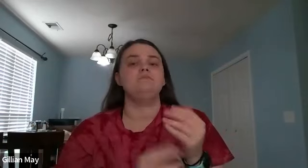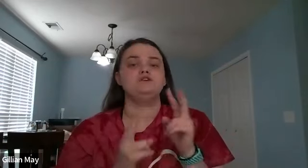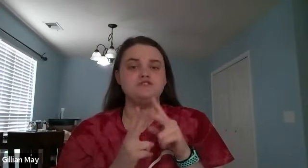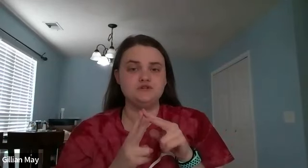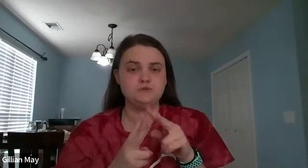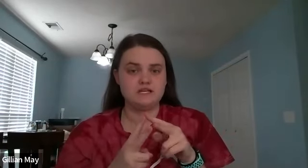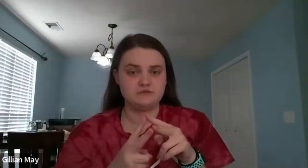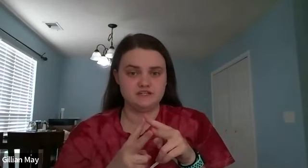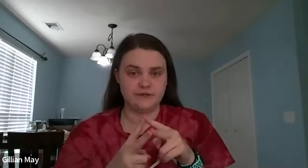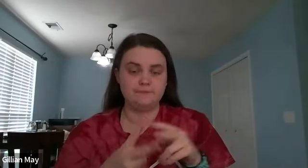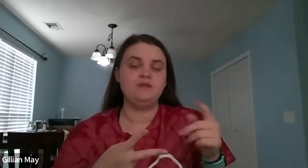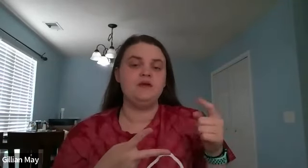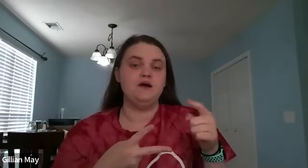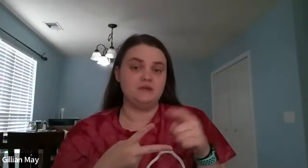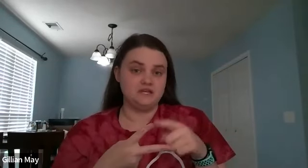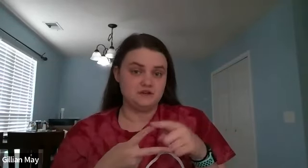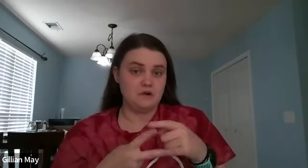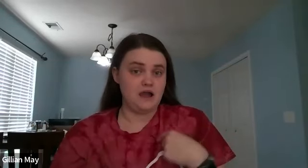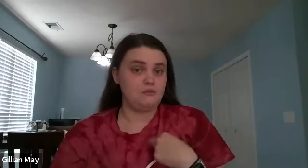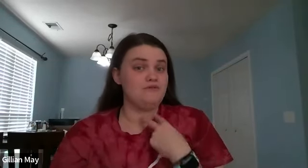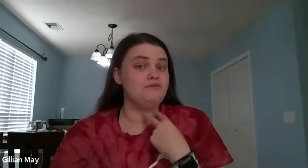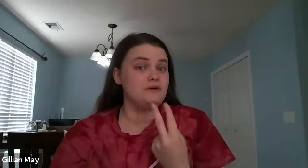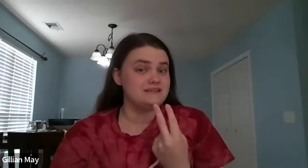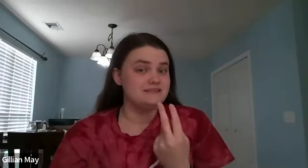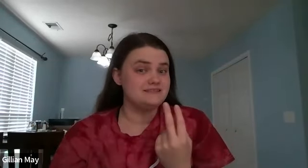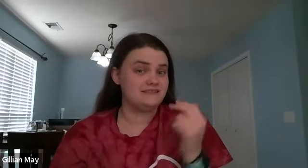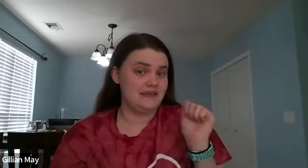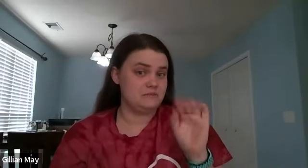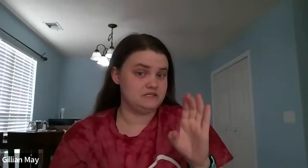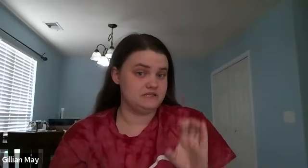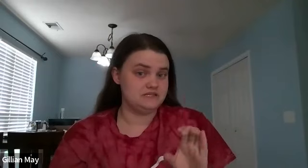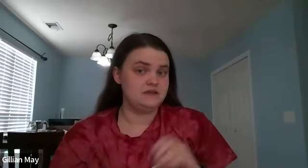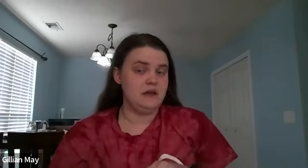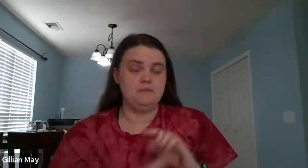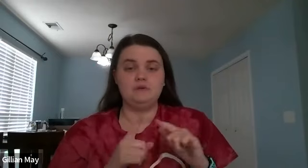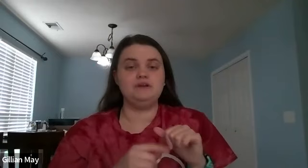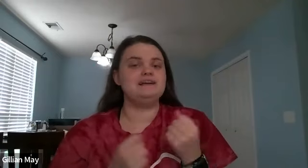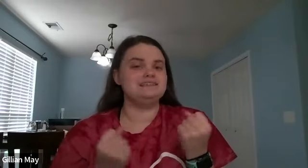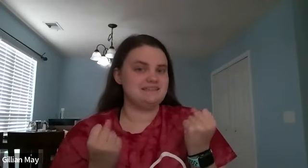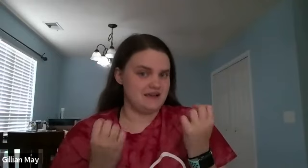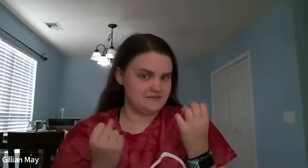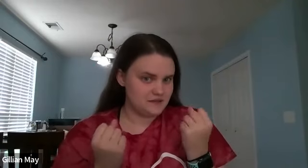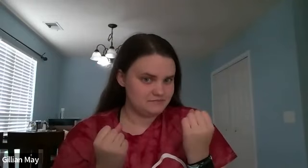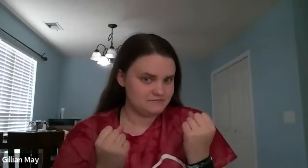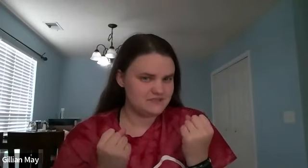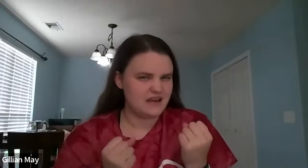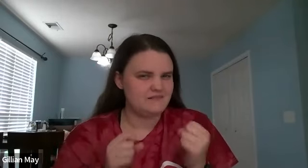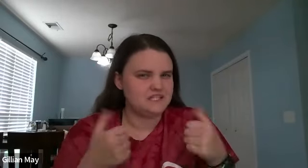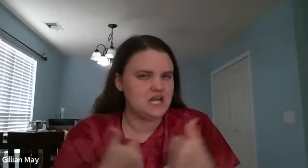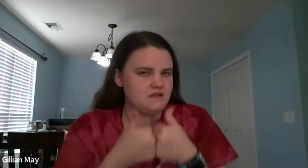There are two ways we can do it. We can do it where I will voice the ABCs, but I will not sign them to kind of like challenge